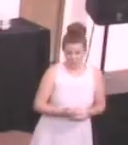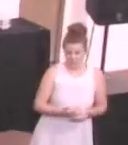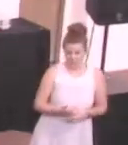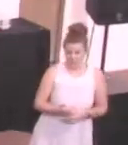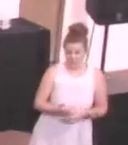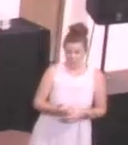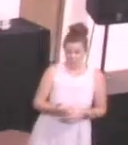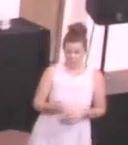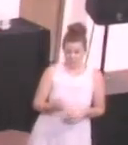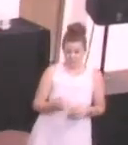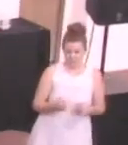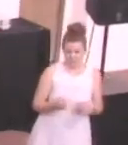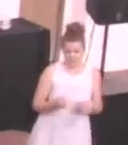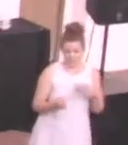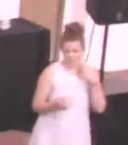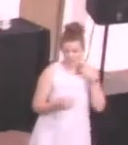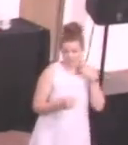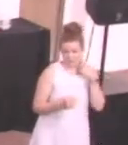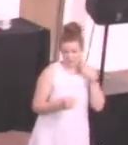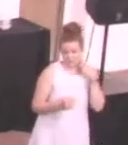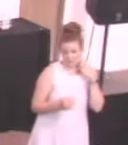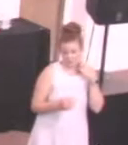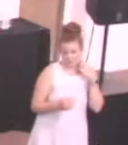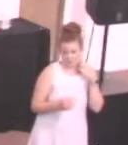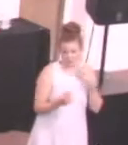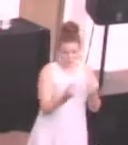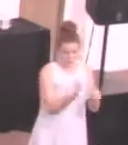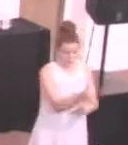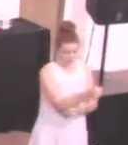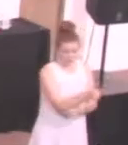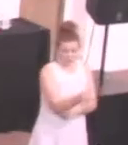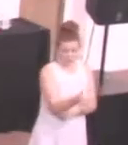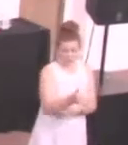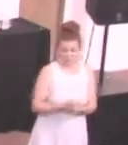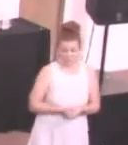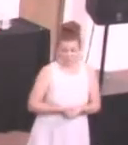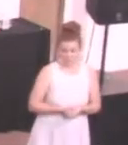Church, right now, I'm going to ask you to do this yourselves.